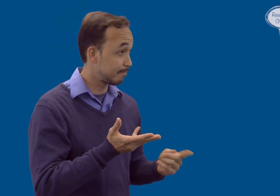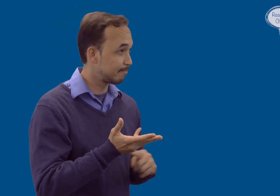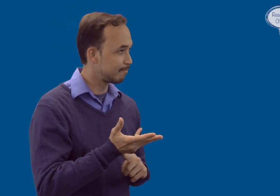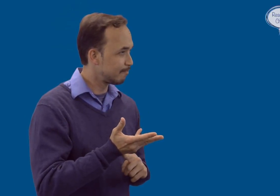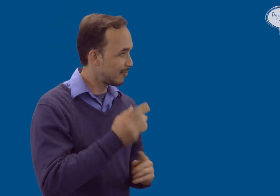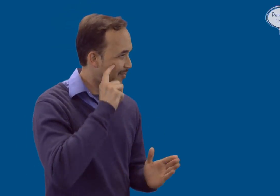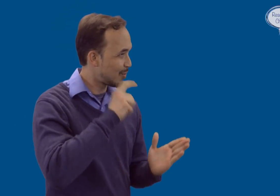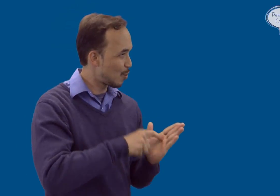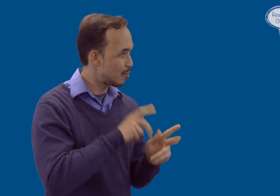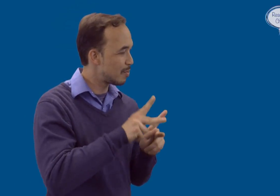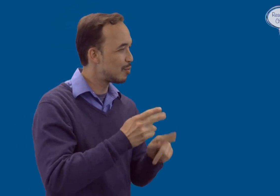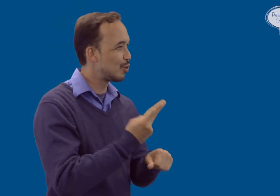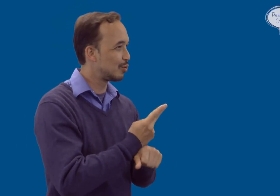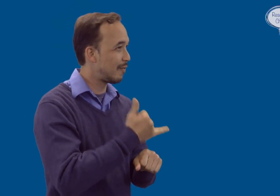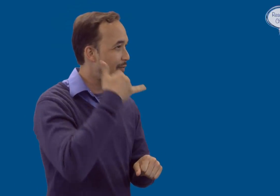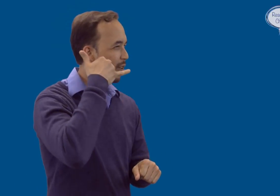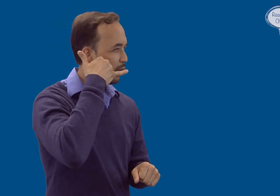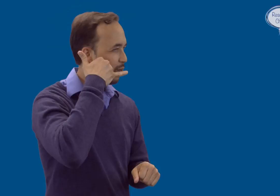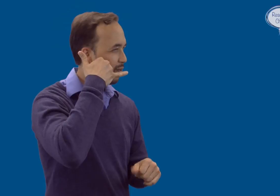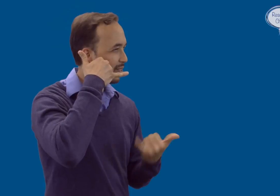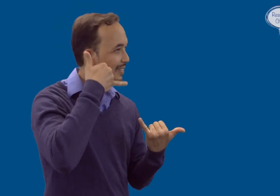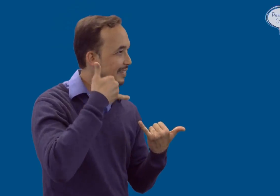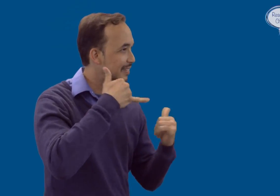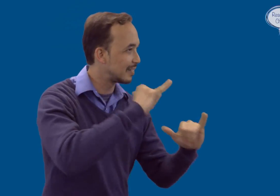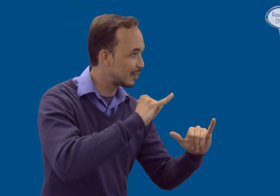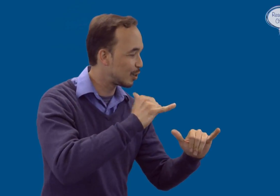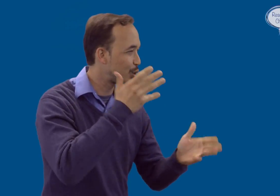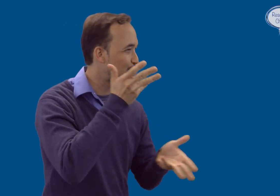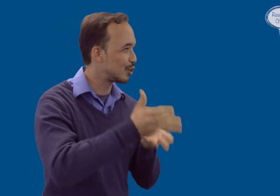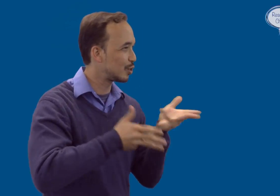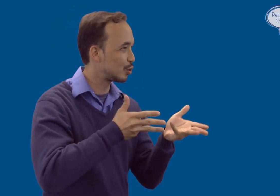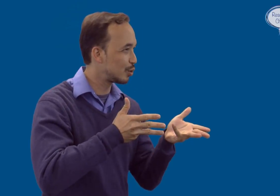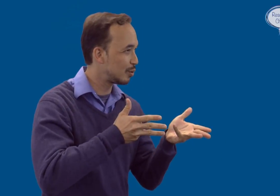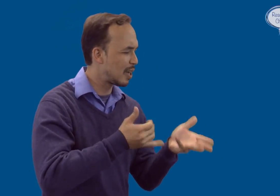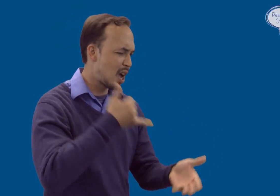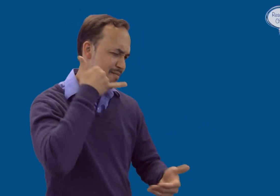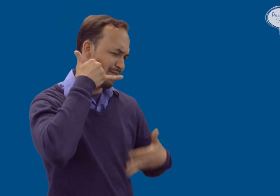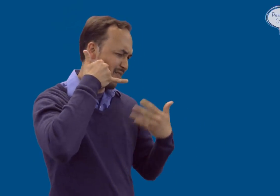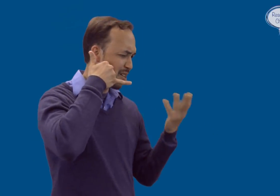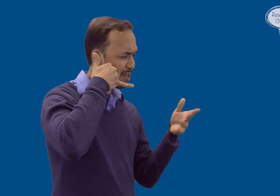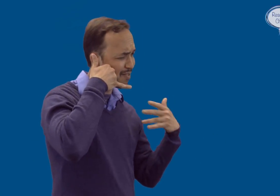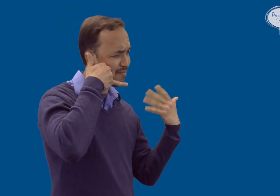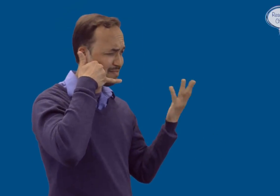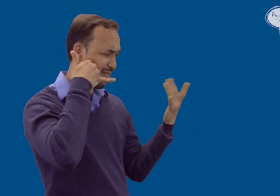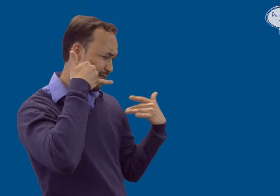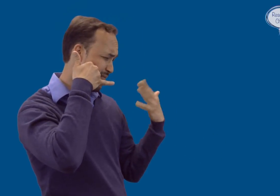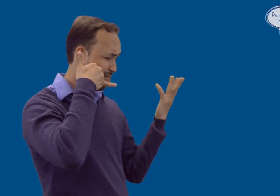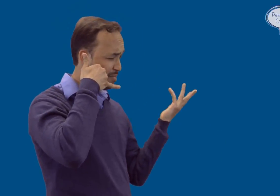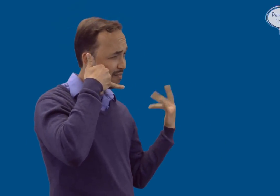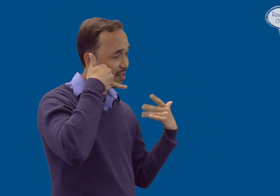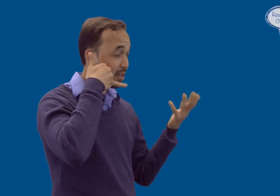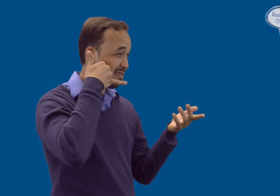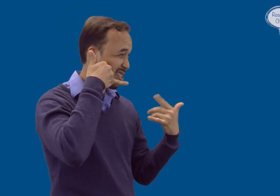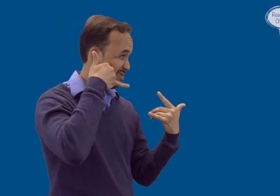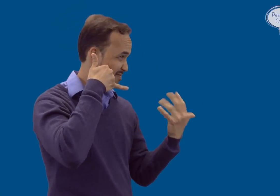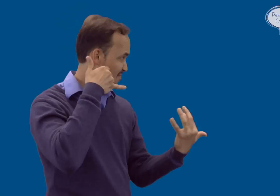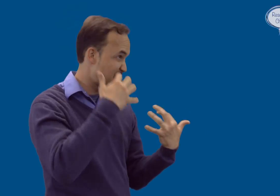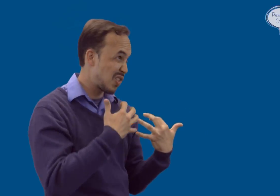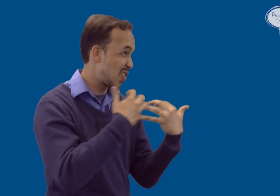proof of this. You may notice that when people use the telephone, they still gesture. They do this even though the